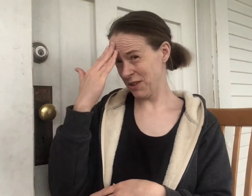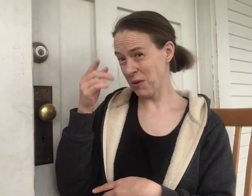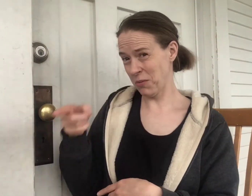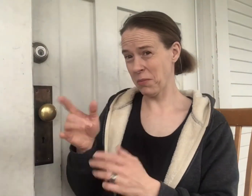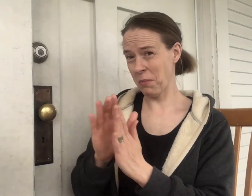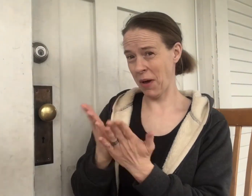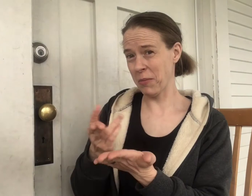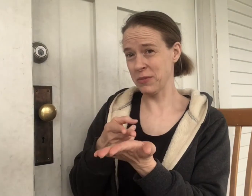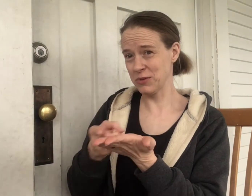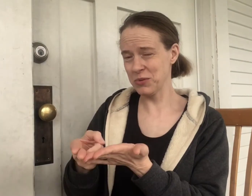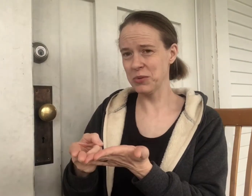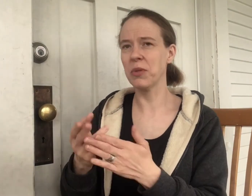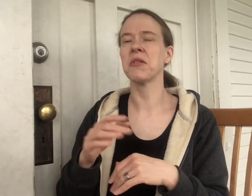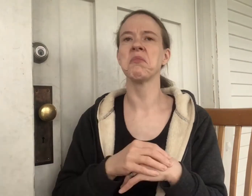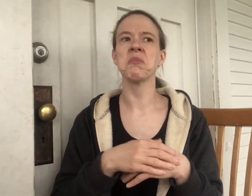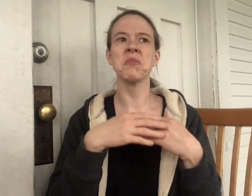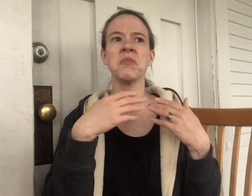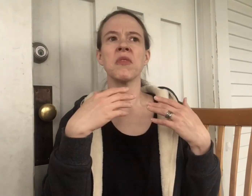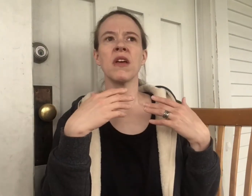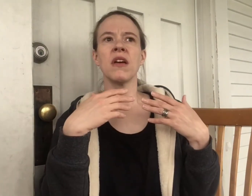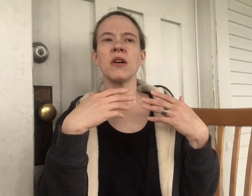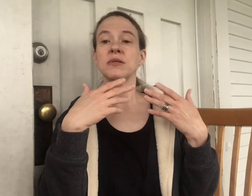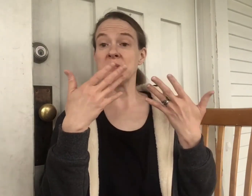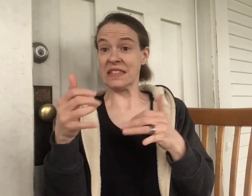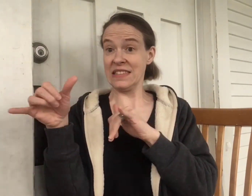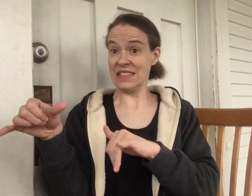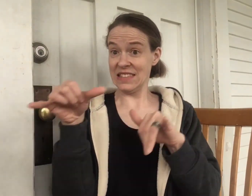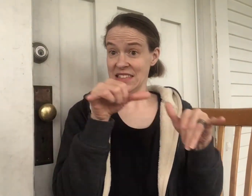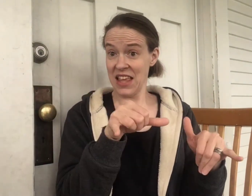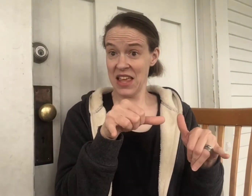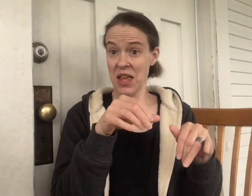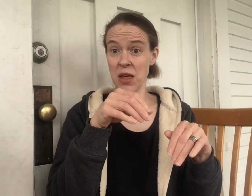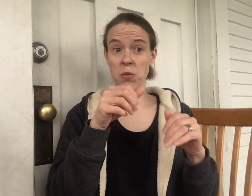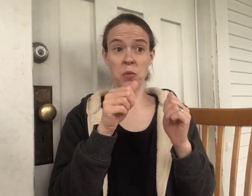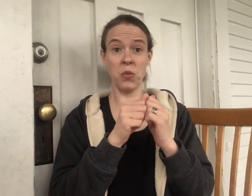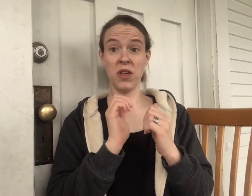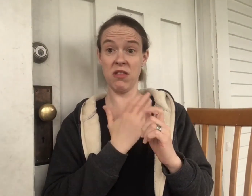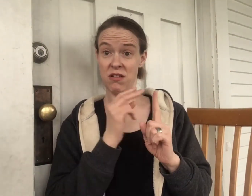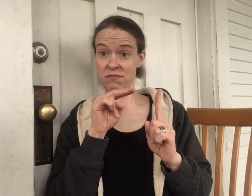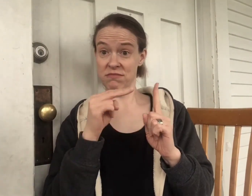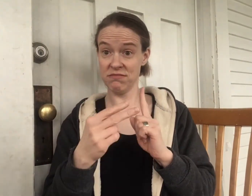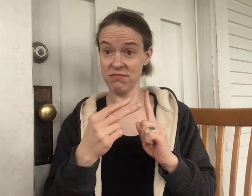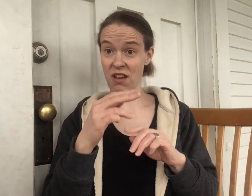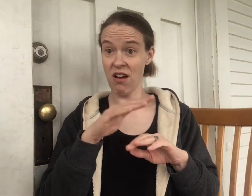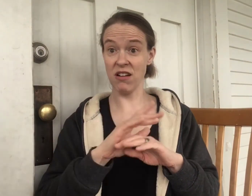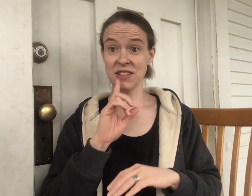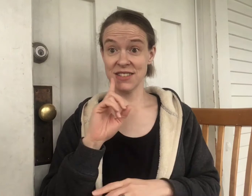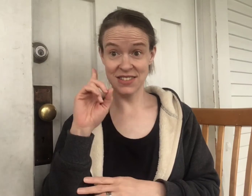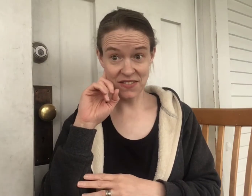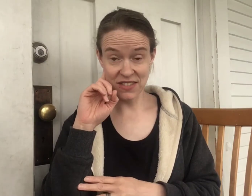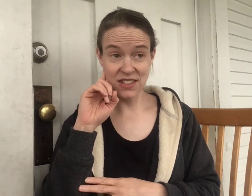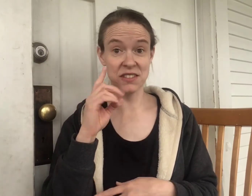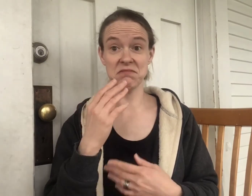us says something different, we know the Bible is true. So it's the same with our perceptions of deaf